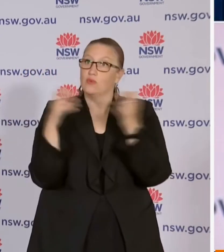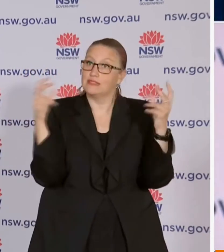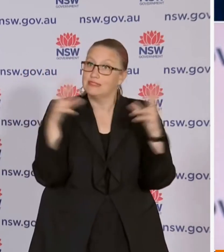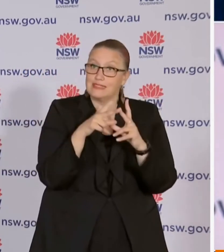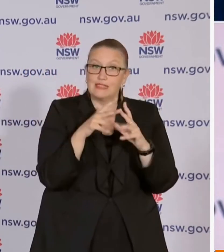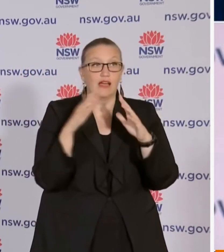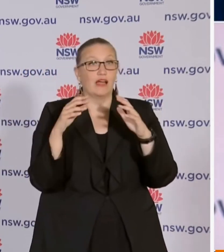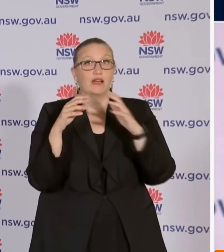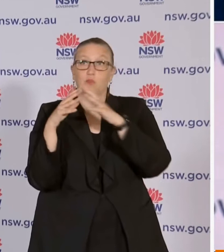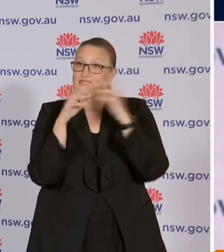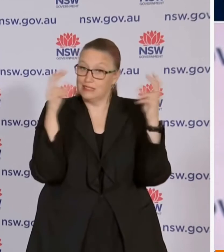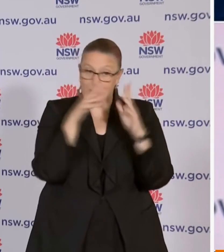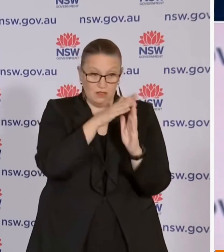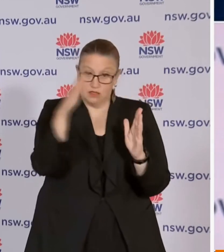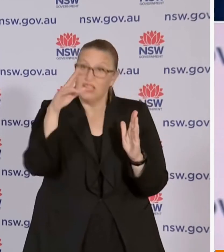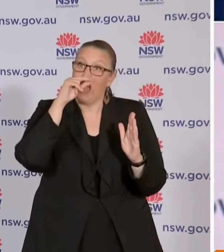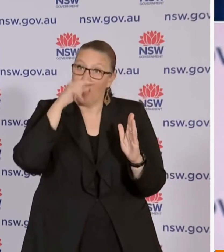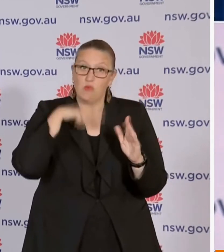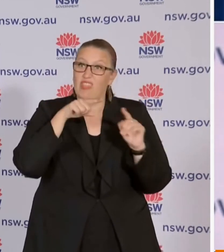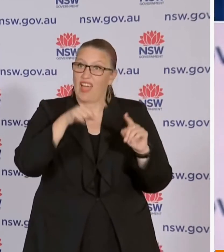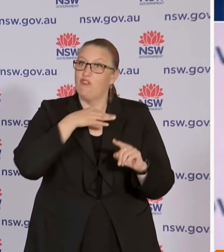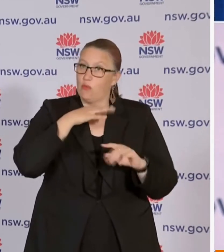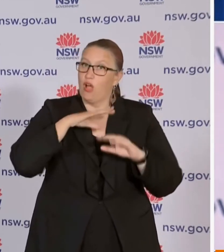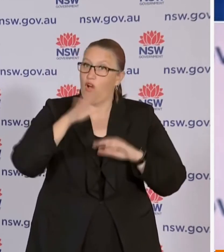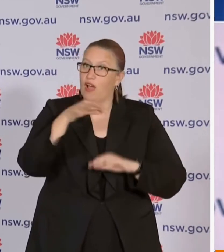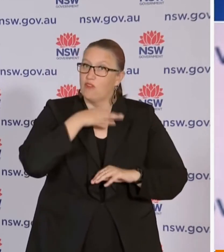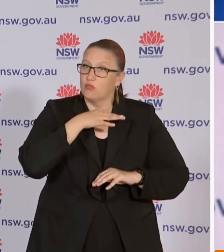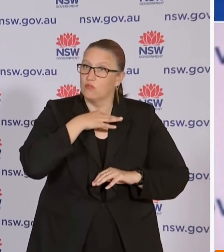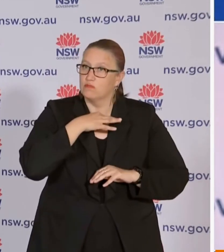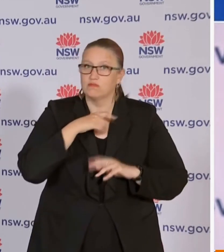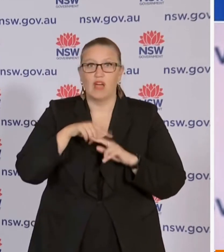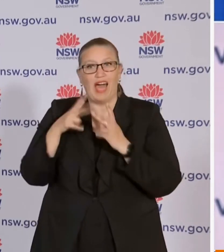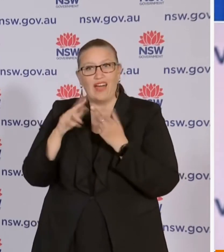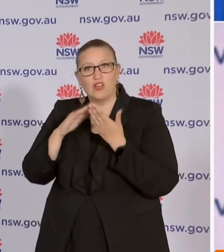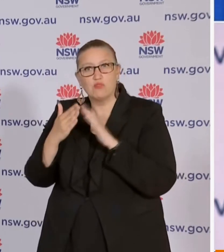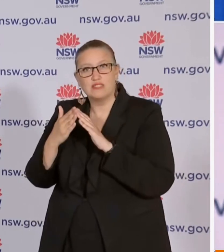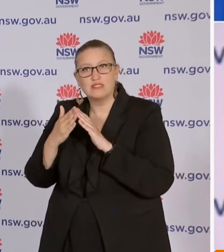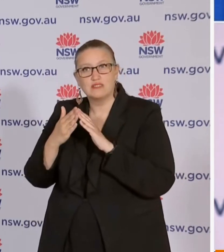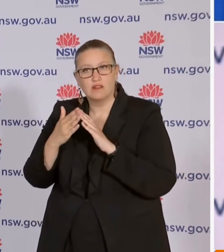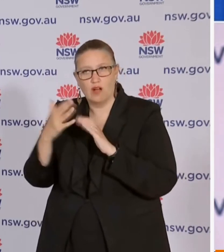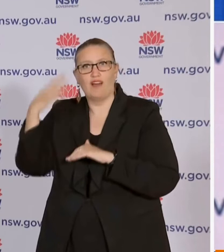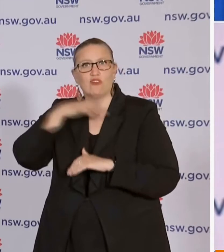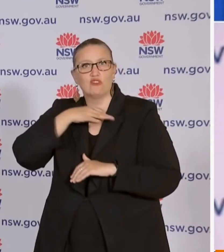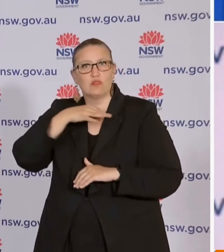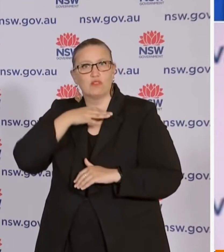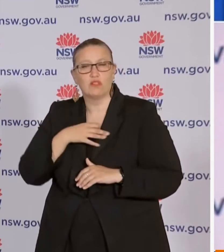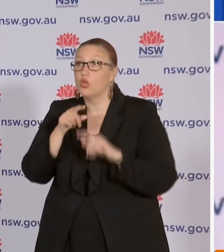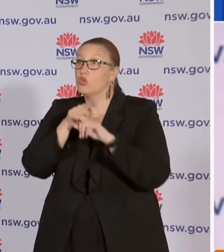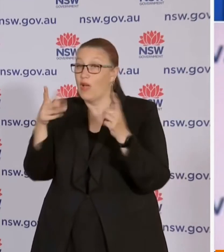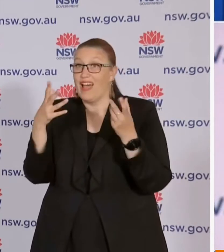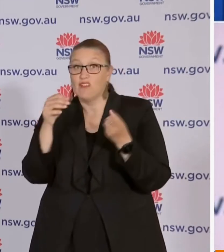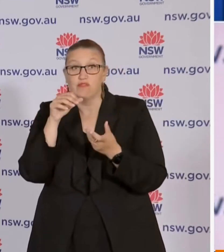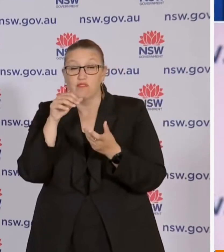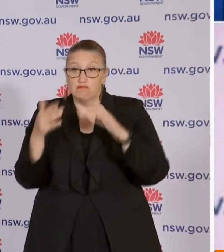anybody over a certain age should not have got the vaccine. I've had the AstraZeneca. I'm 50 years old. I've had the AstraZeneca.